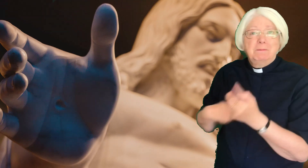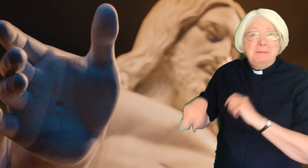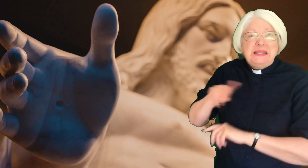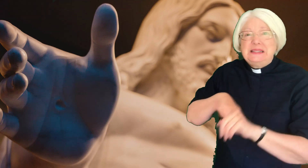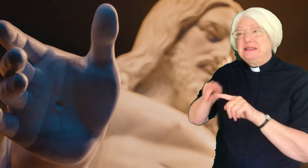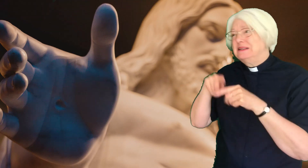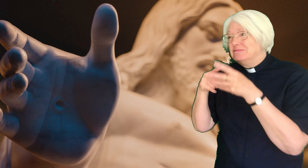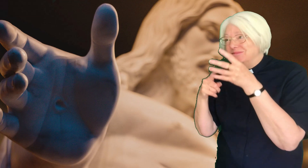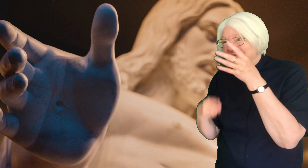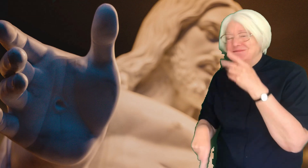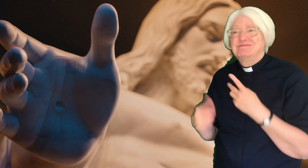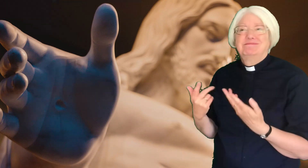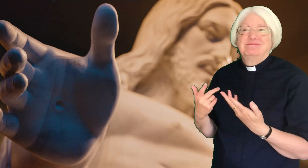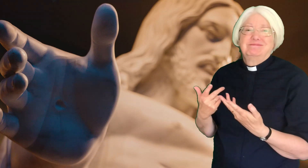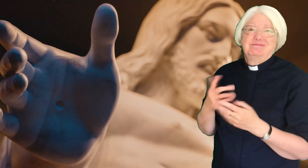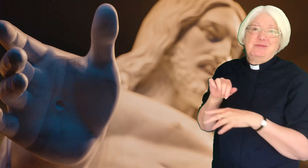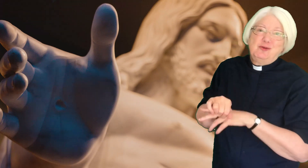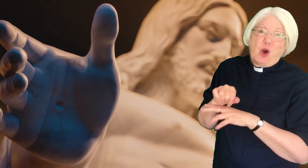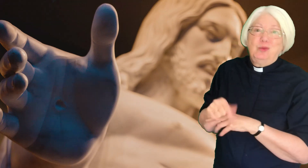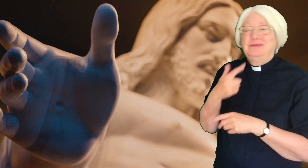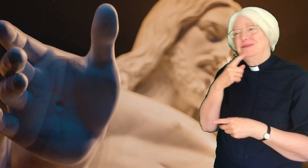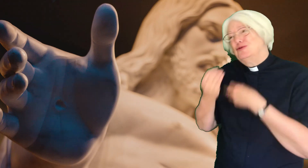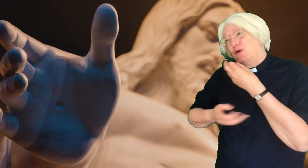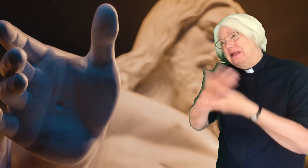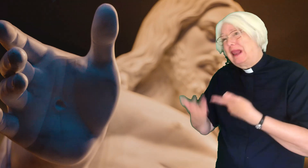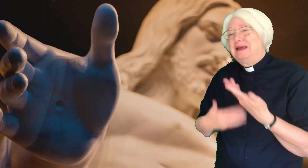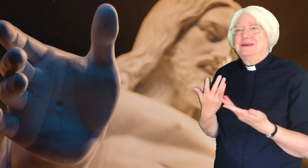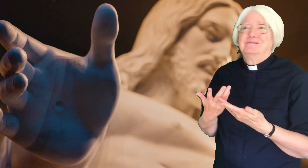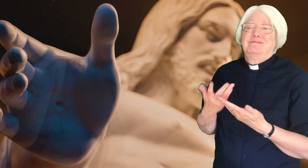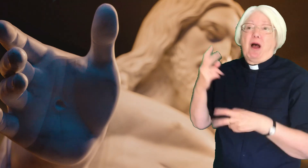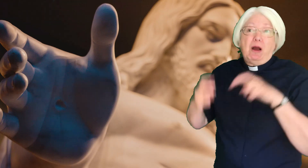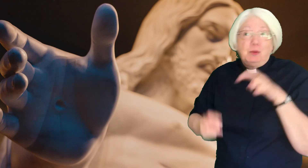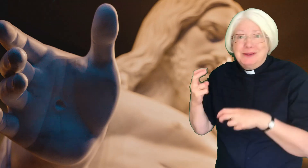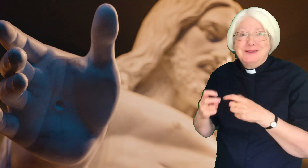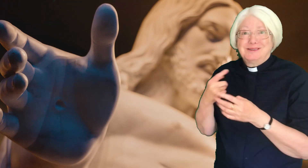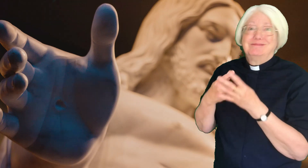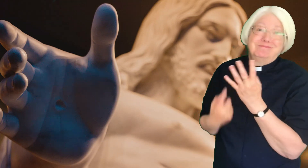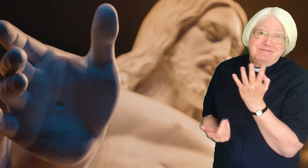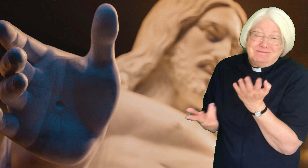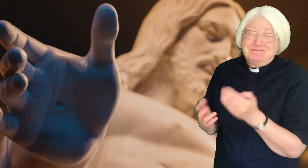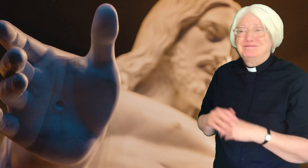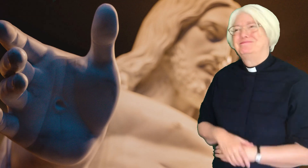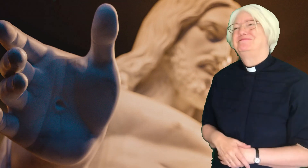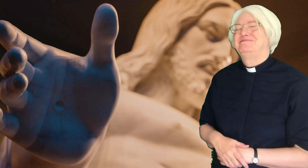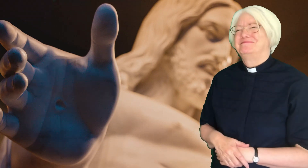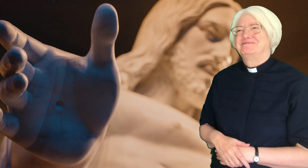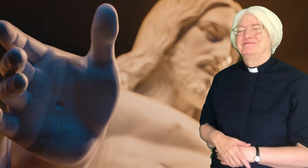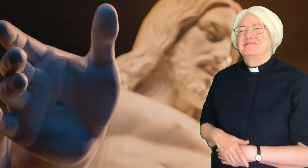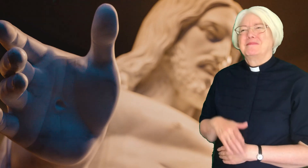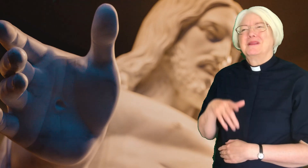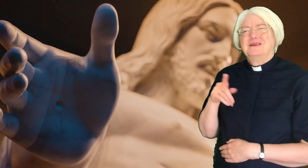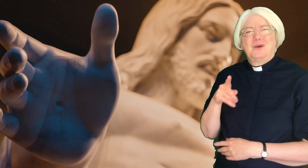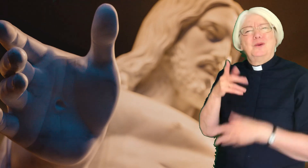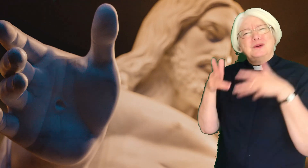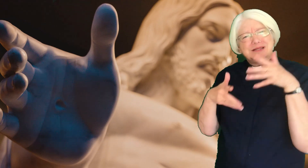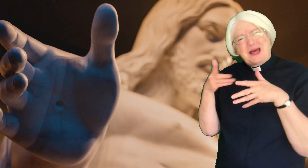for conversations with people, for jokes, for stories, for meetings, for arguments,